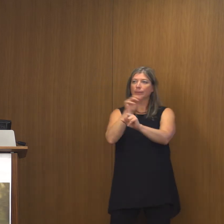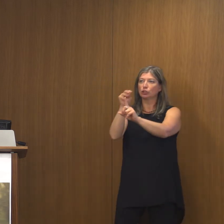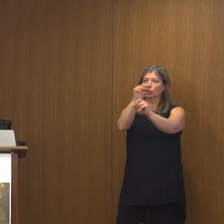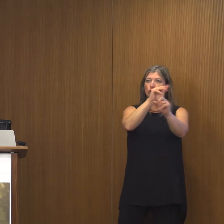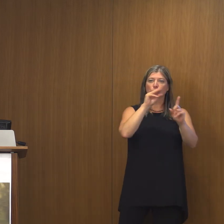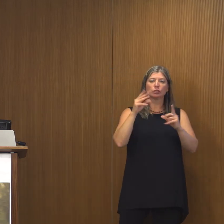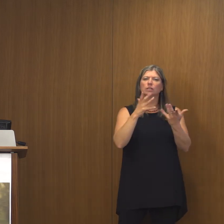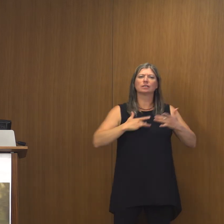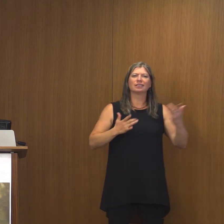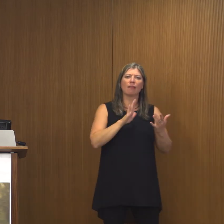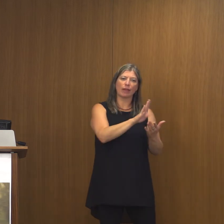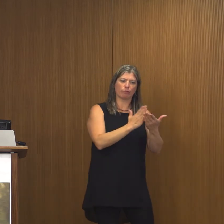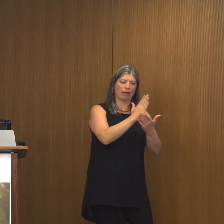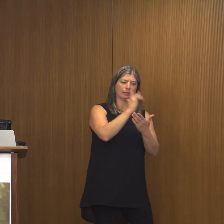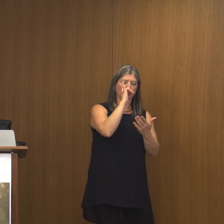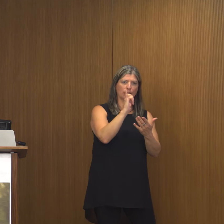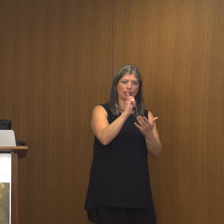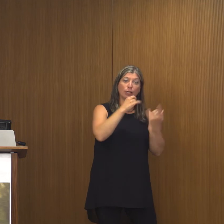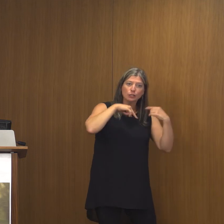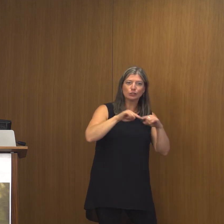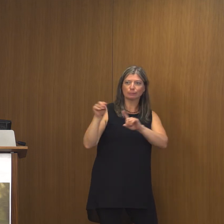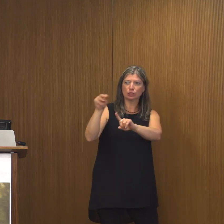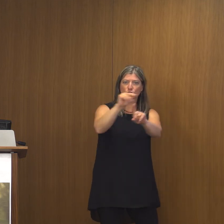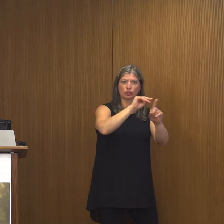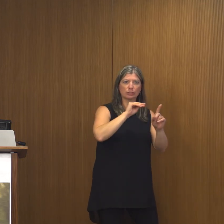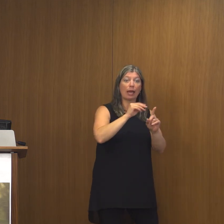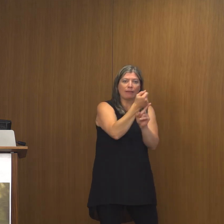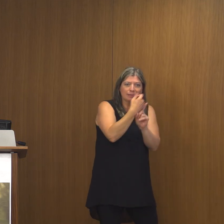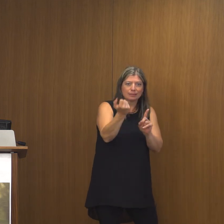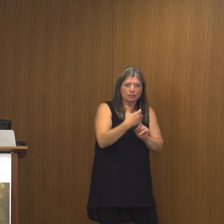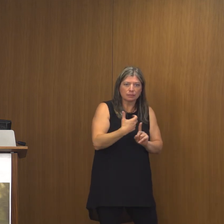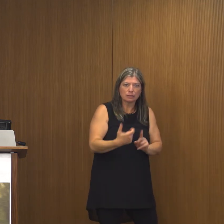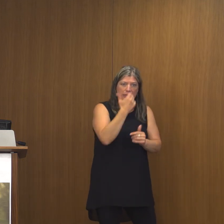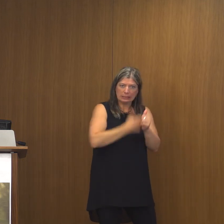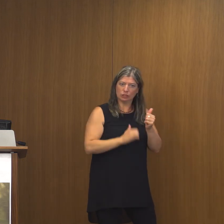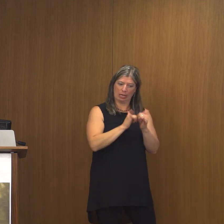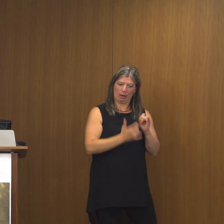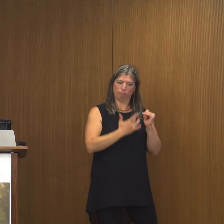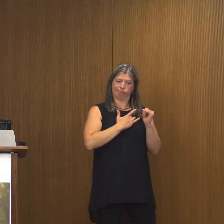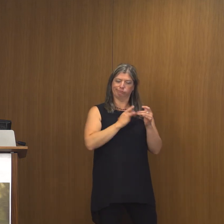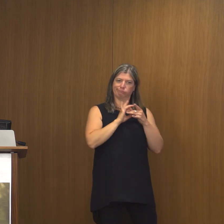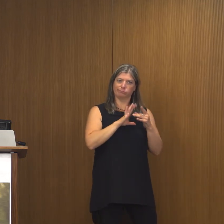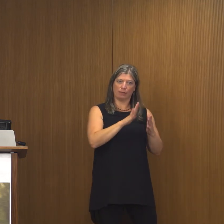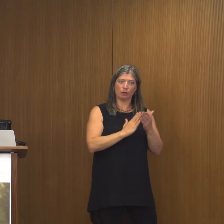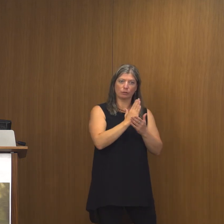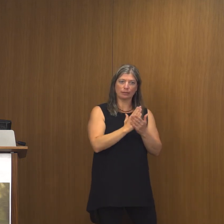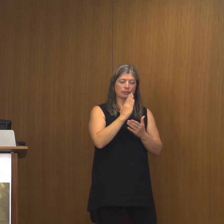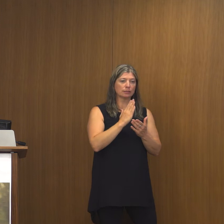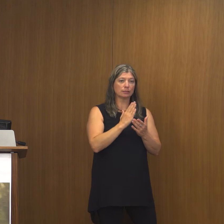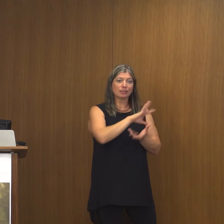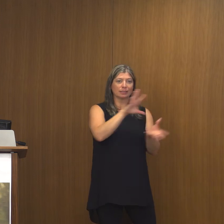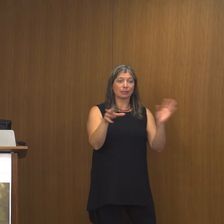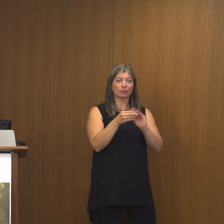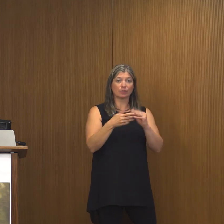their human rights were by translating pictures, and then they talked to us about that. So the summary of that is accessibility